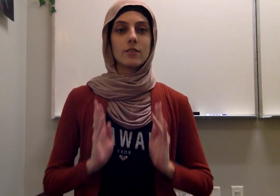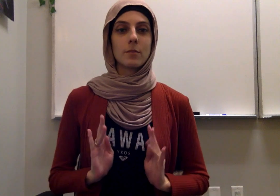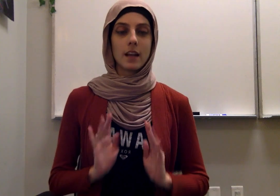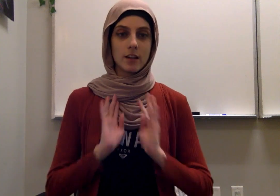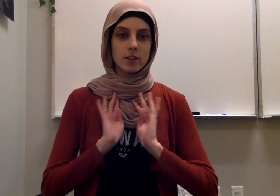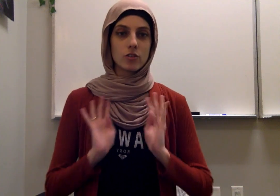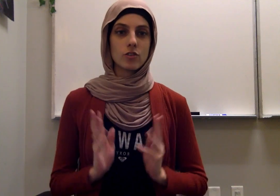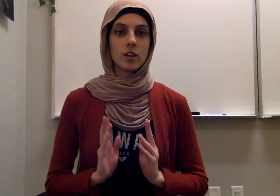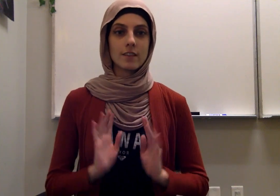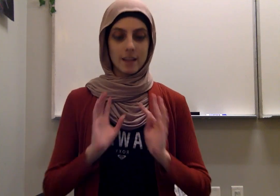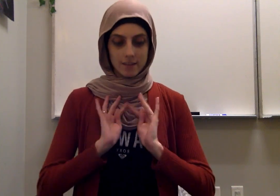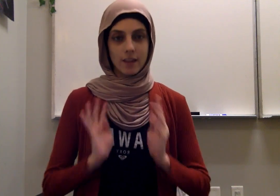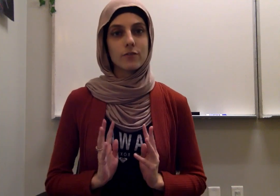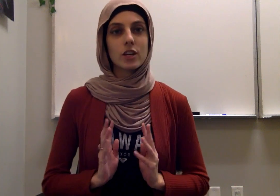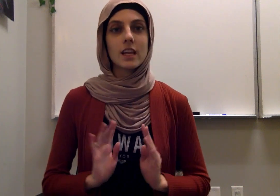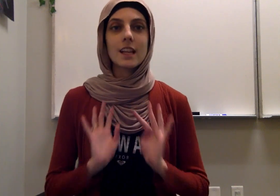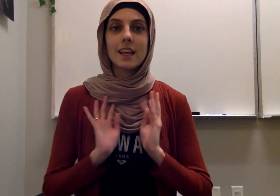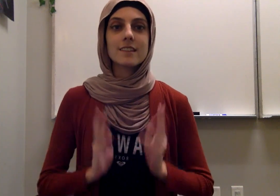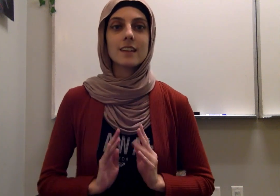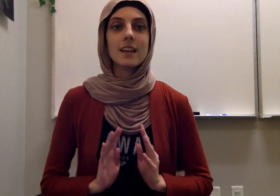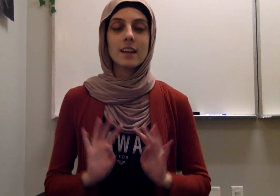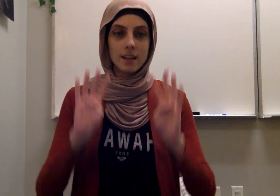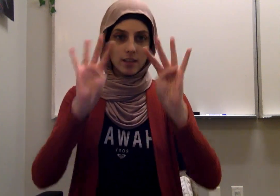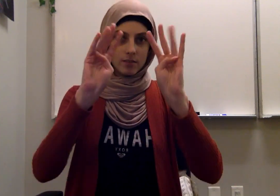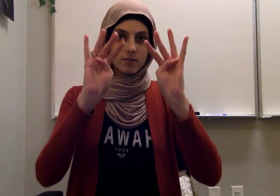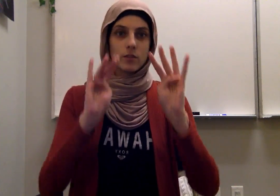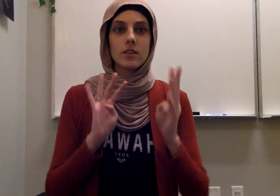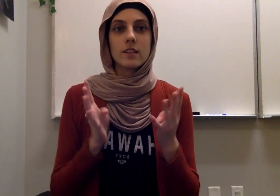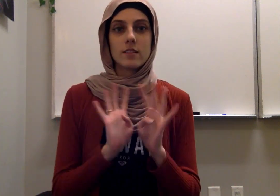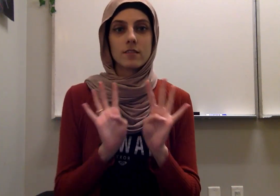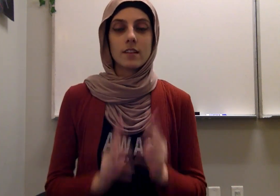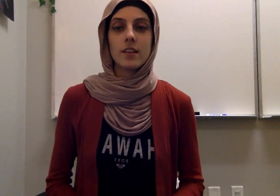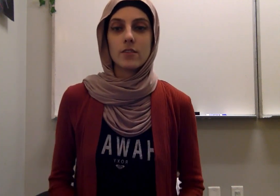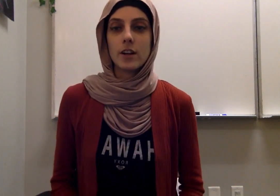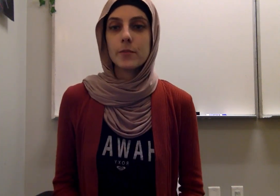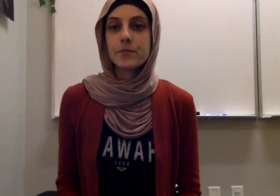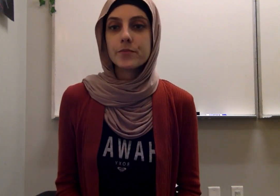something on your shirt that's like frilly, lacy, use this classifier.